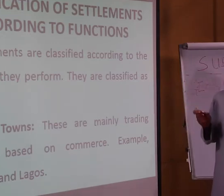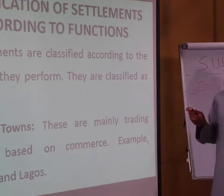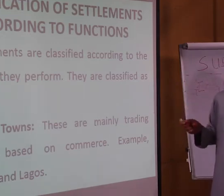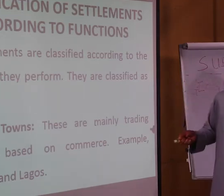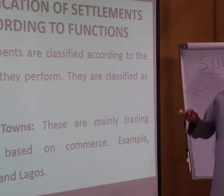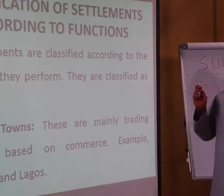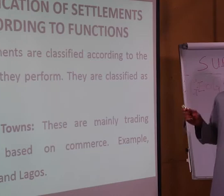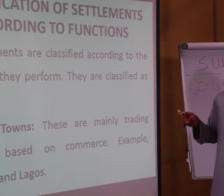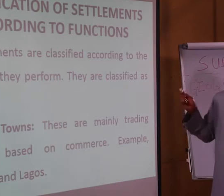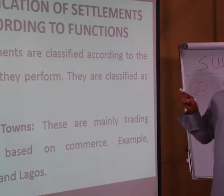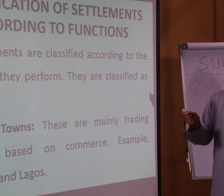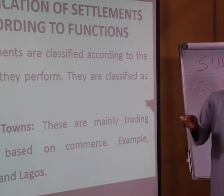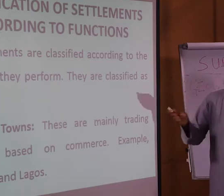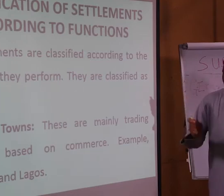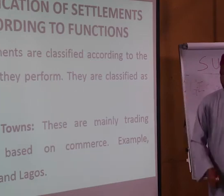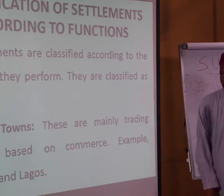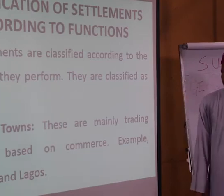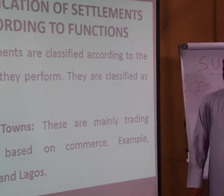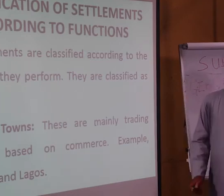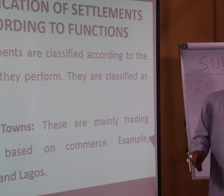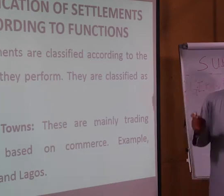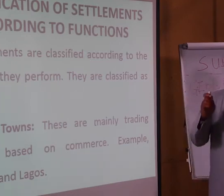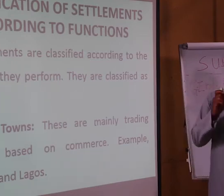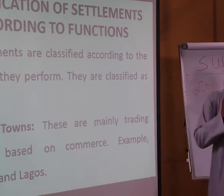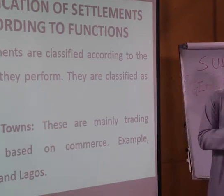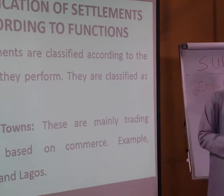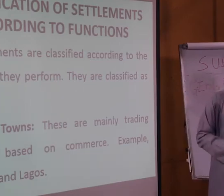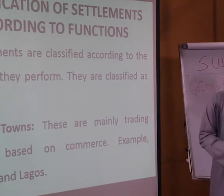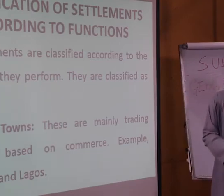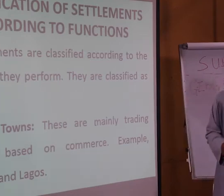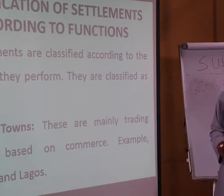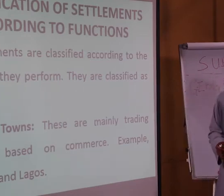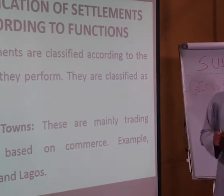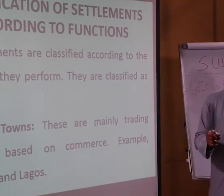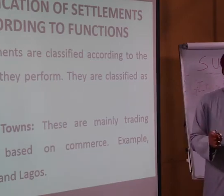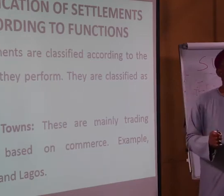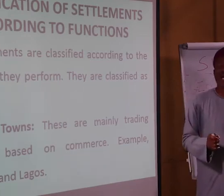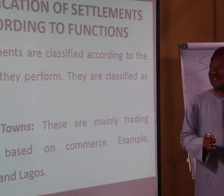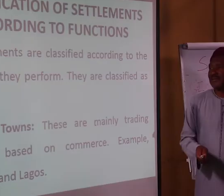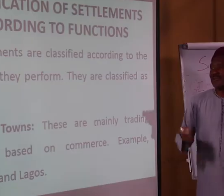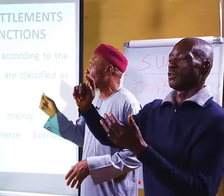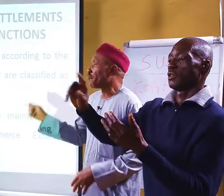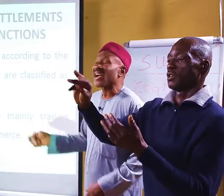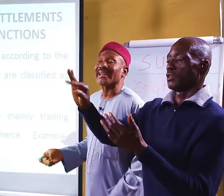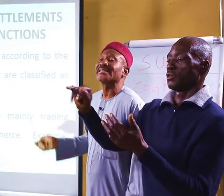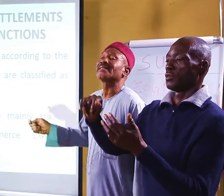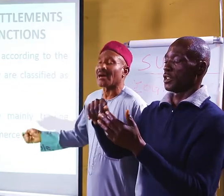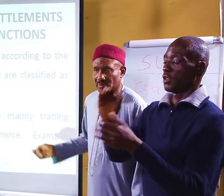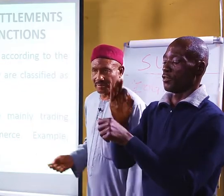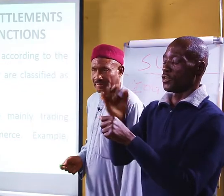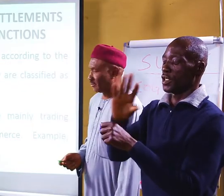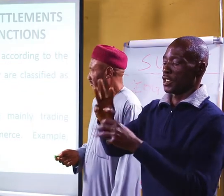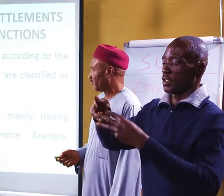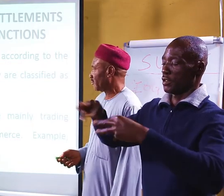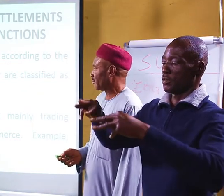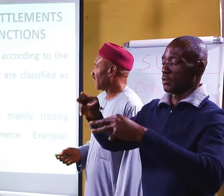perform. They are classified as follows. Some settlements function as market